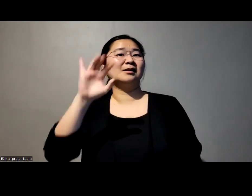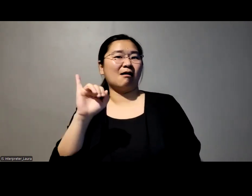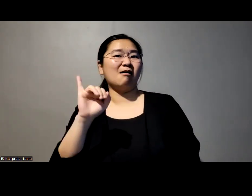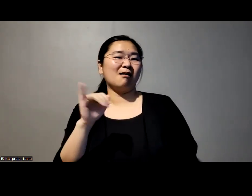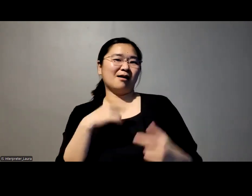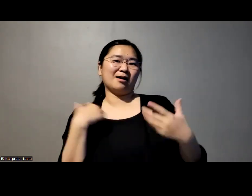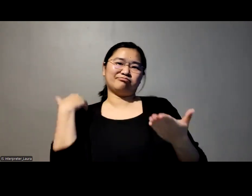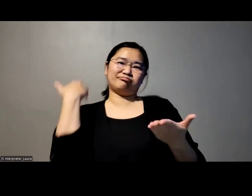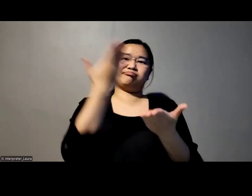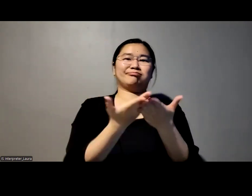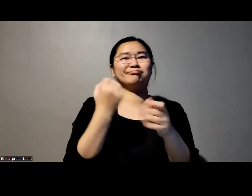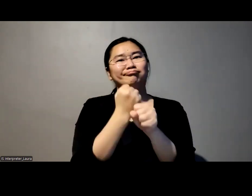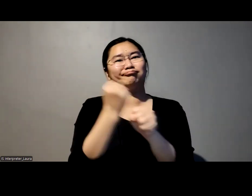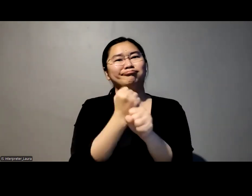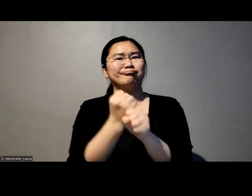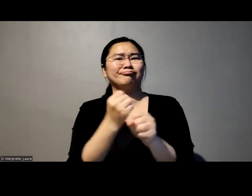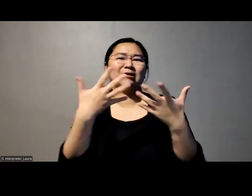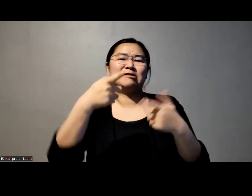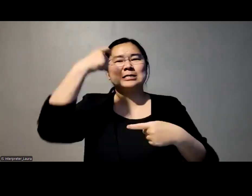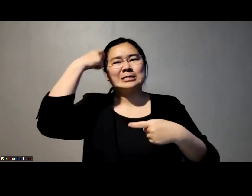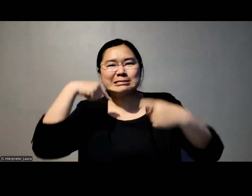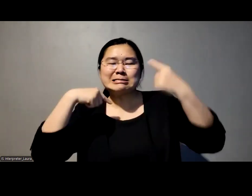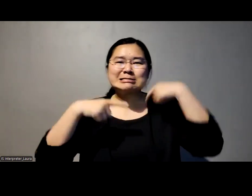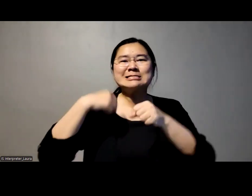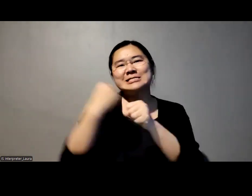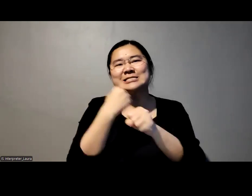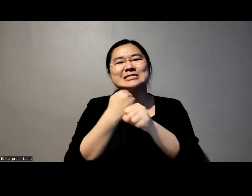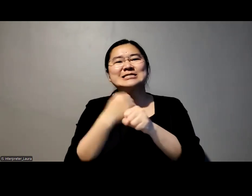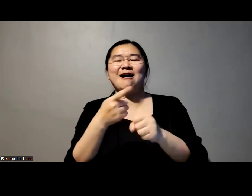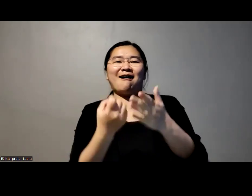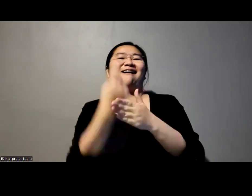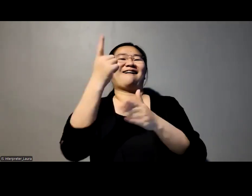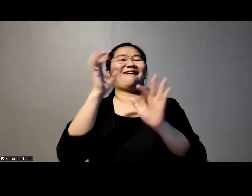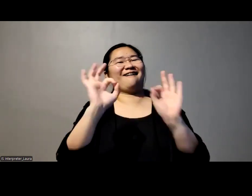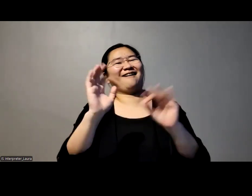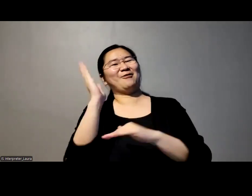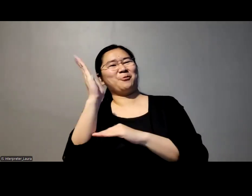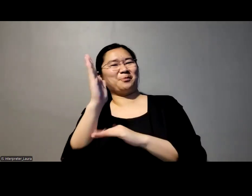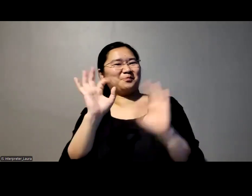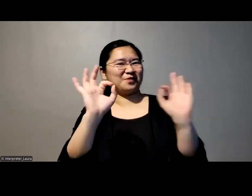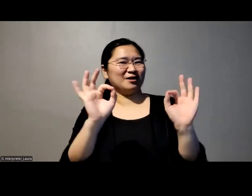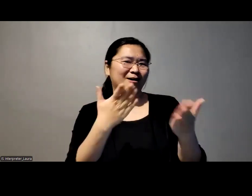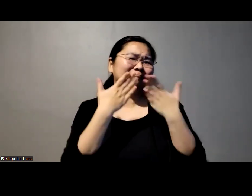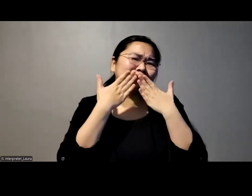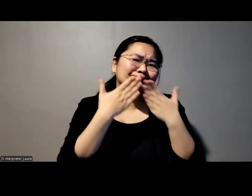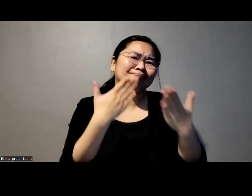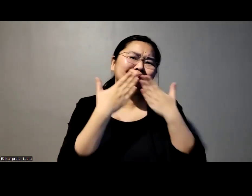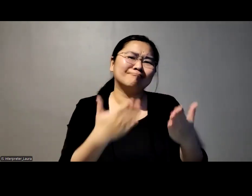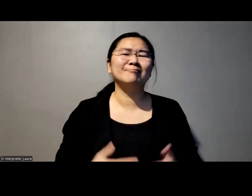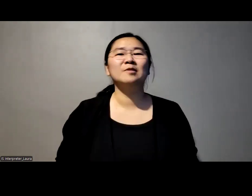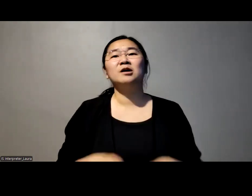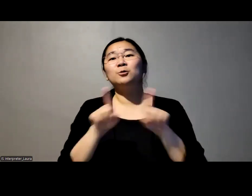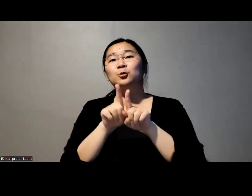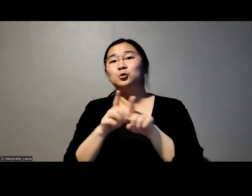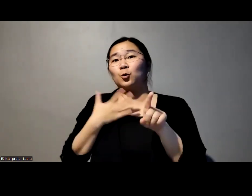a huge thank you to our participants, because of course there would not be any webinar without